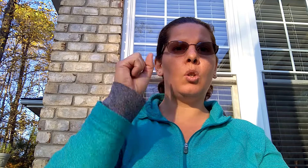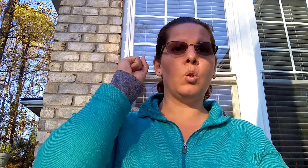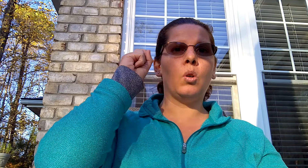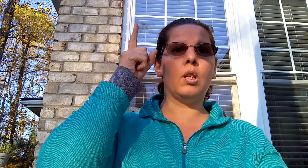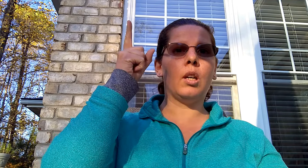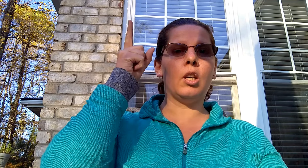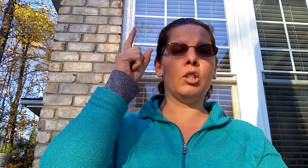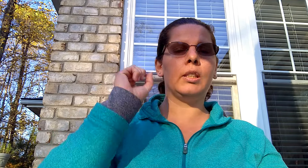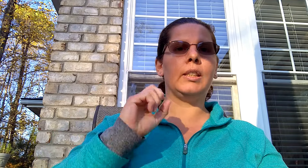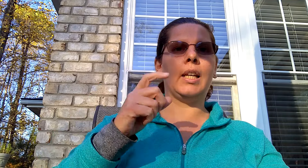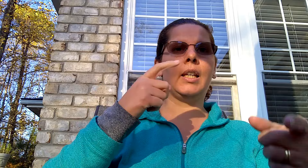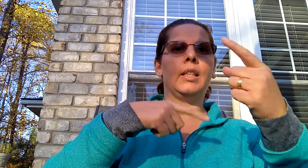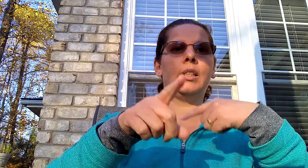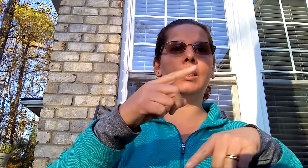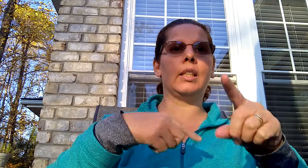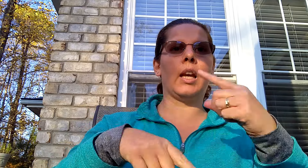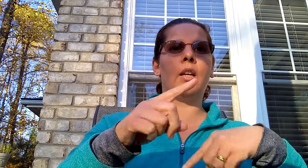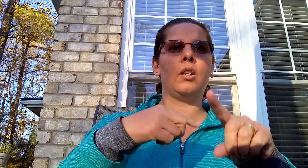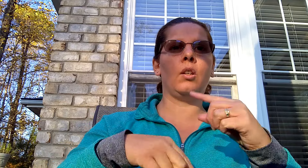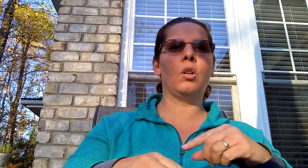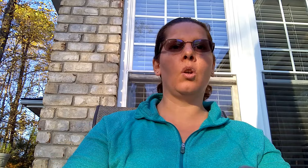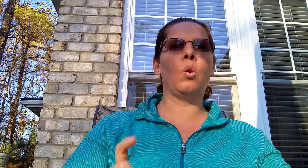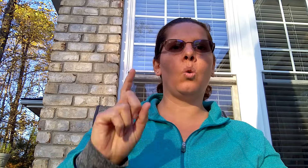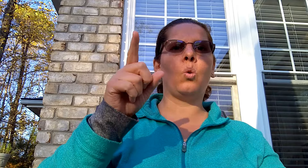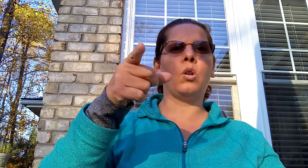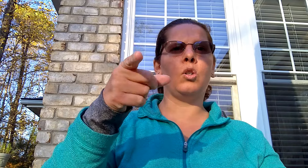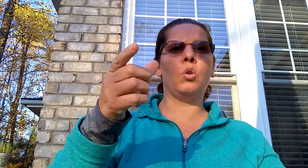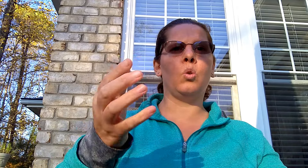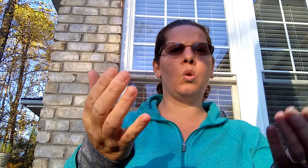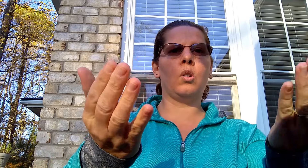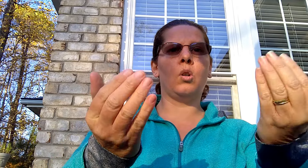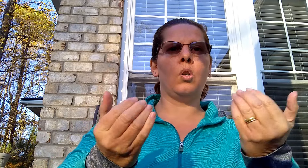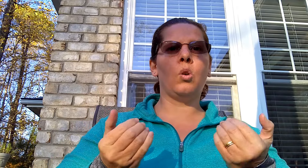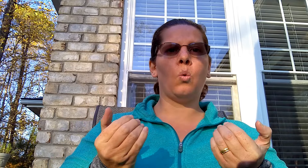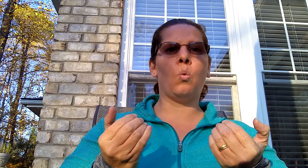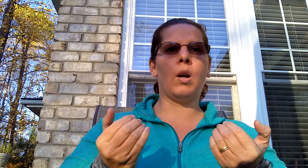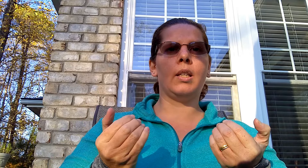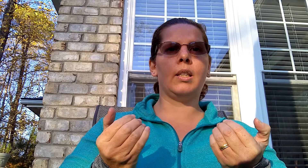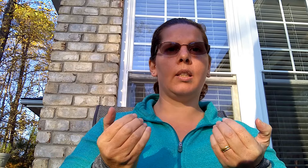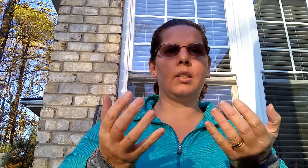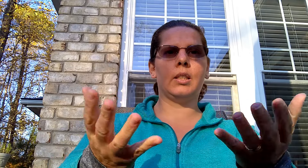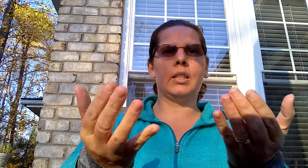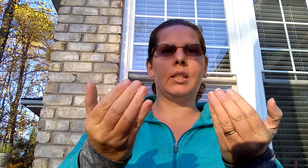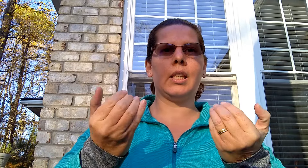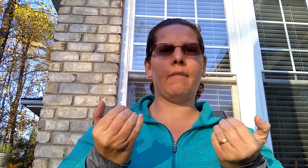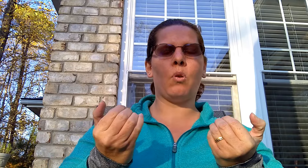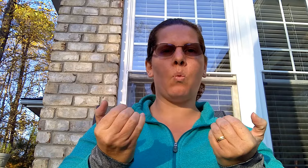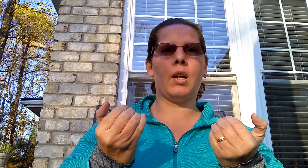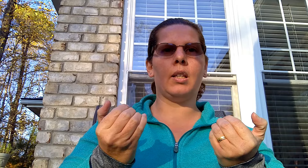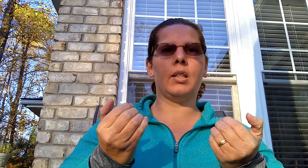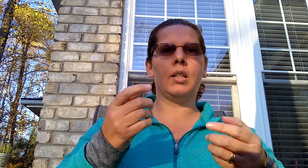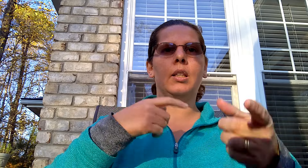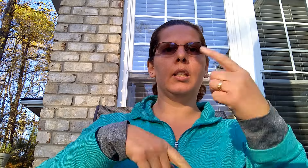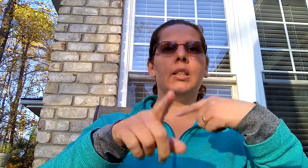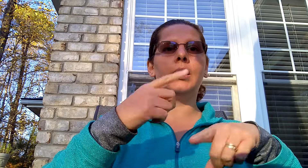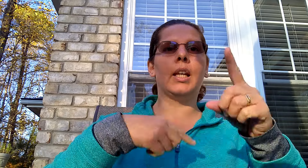you understand sign, or you want, this is a sign for want to